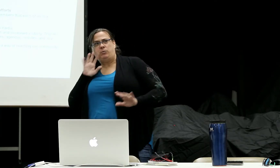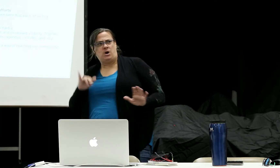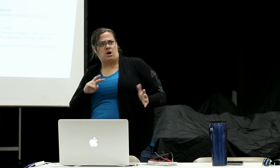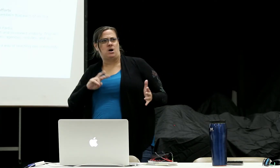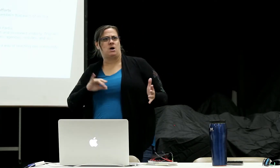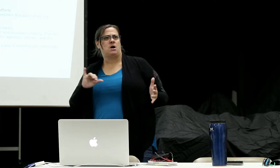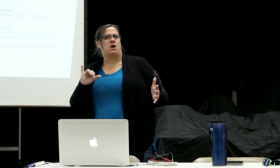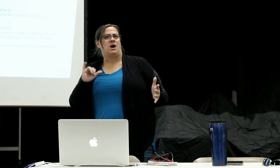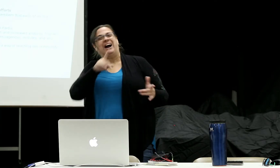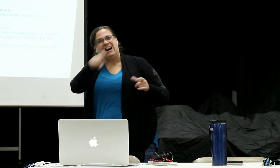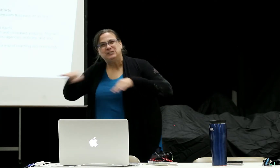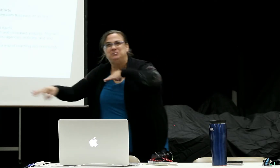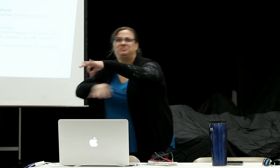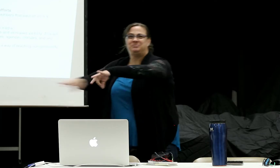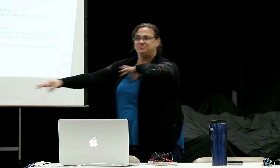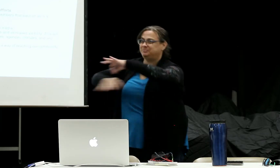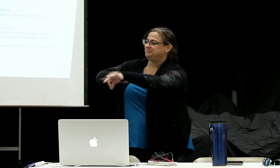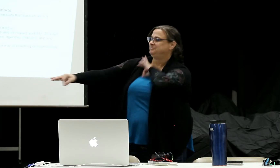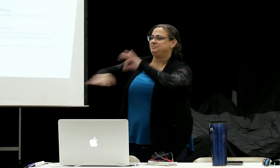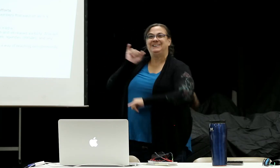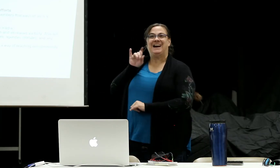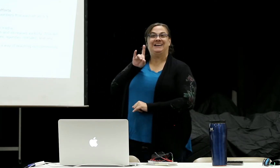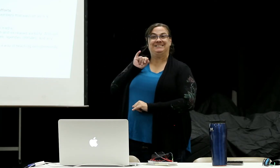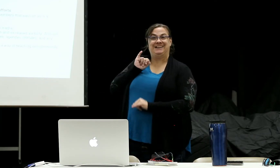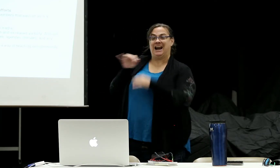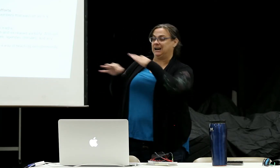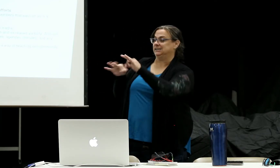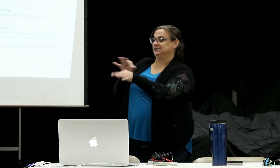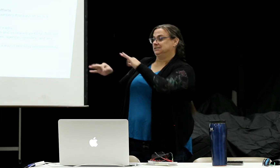you too that, I've had to explain